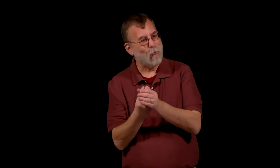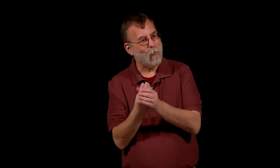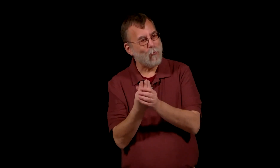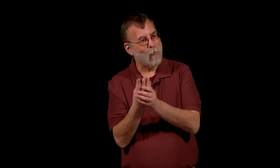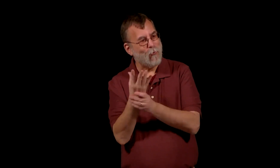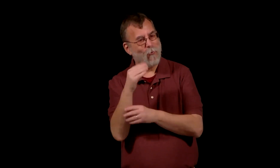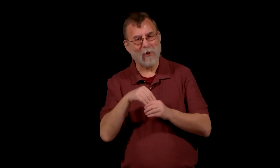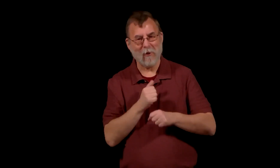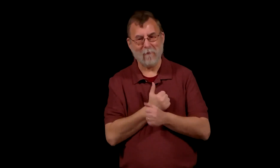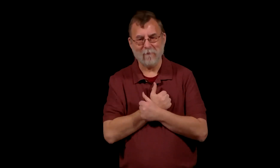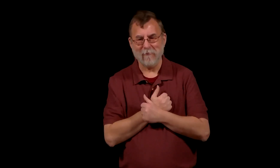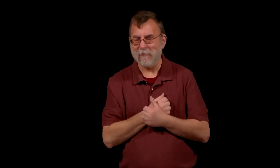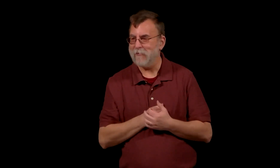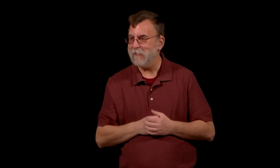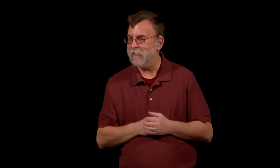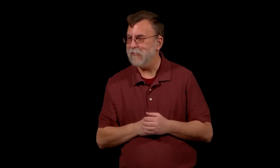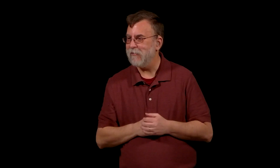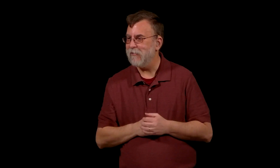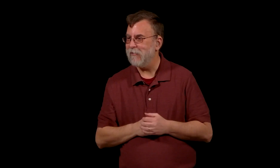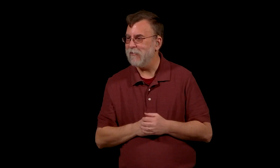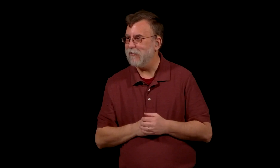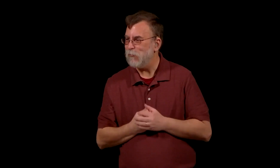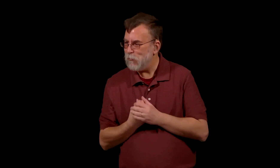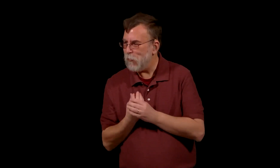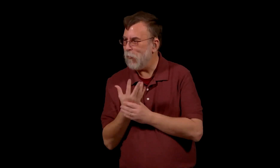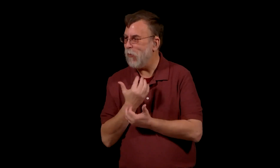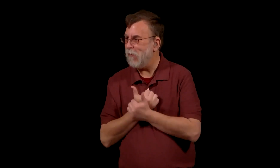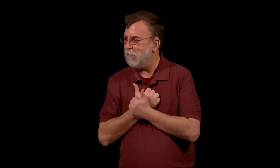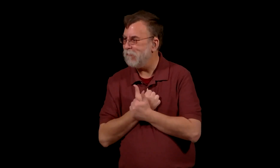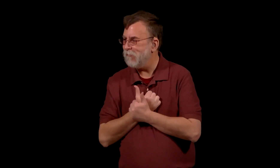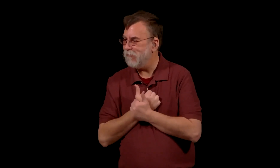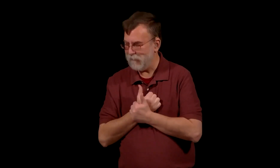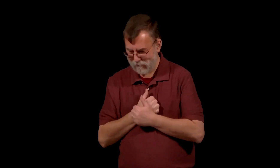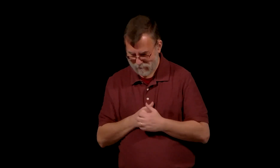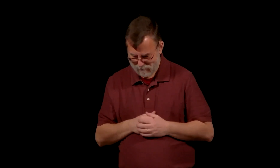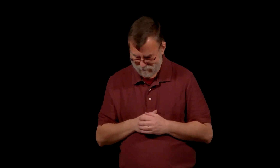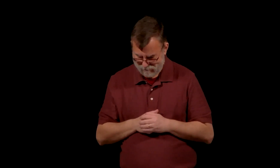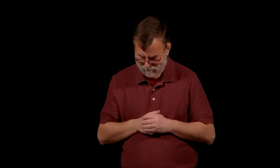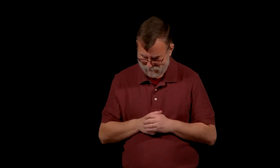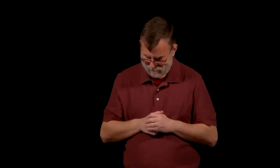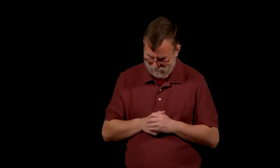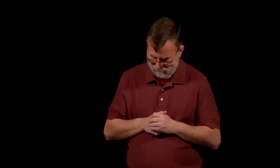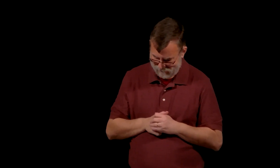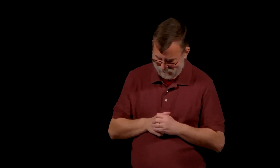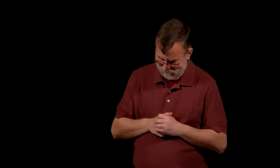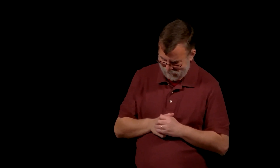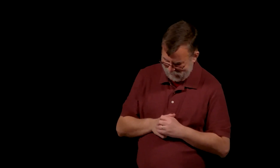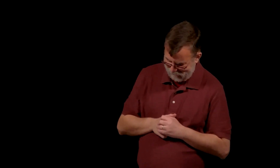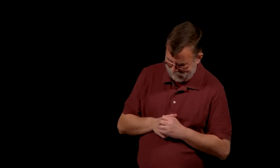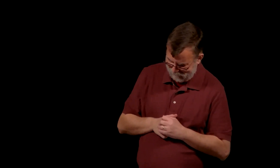We need to grow in that love and understanding of each other. Growing in that love.